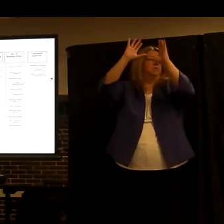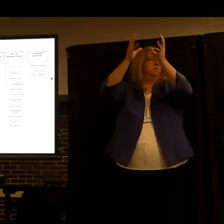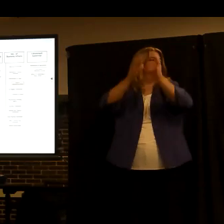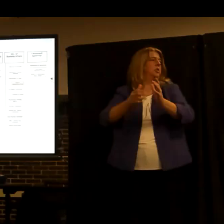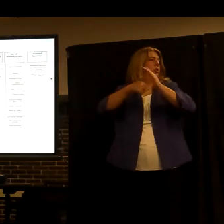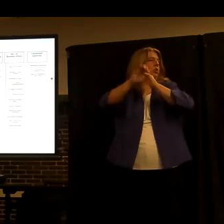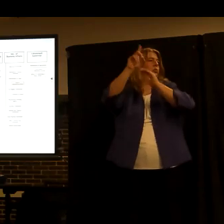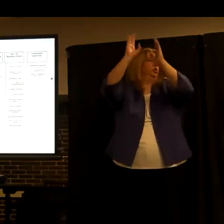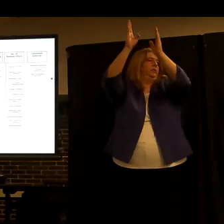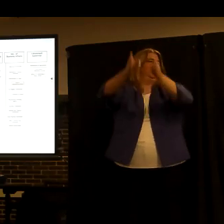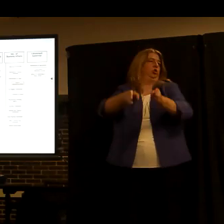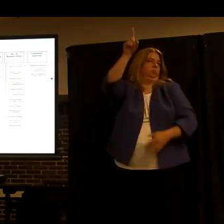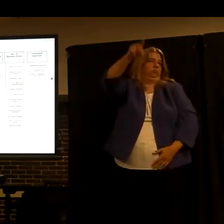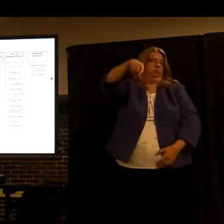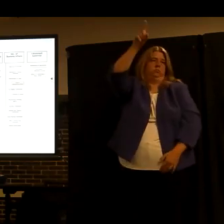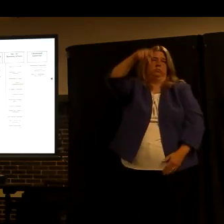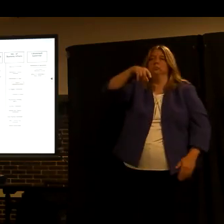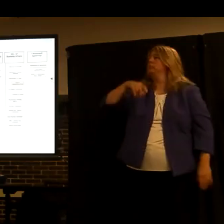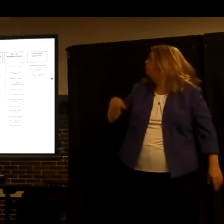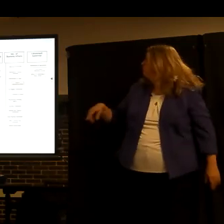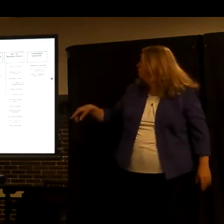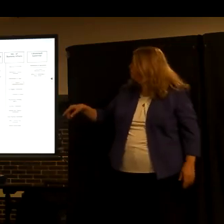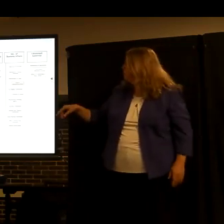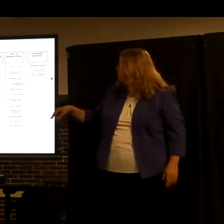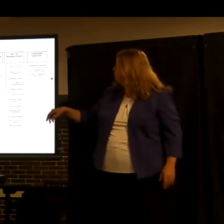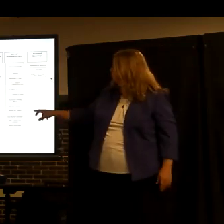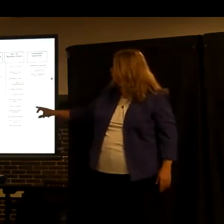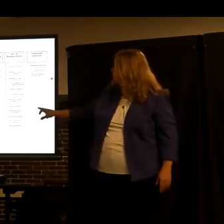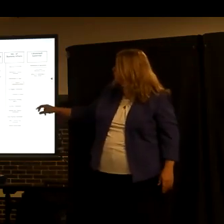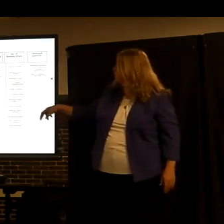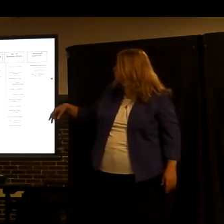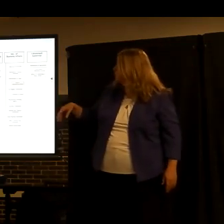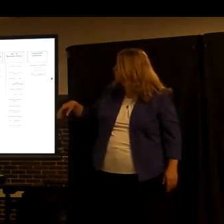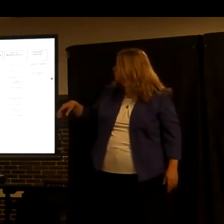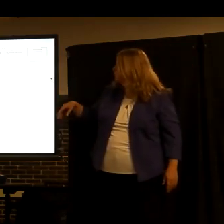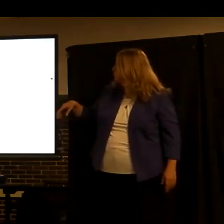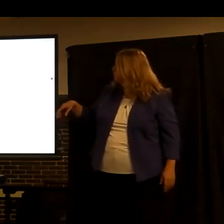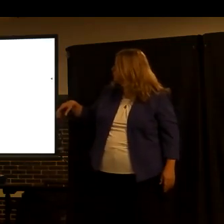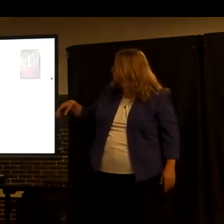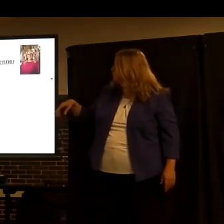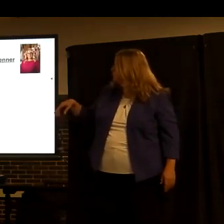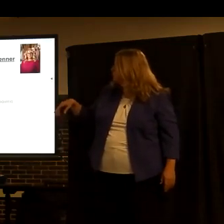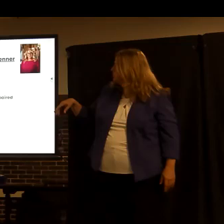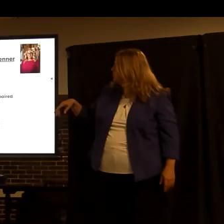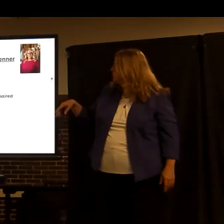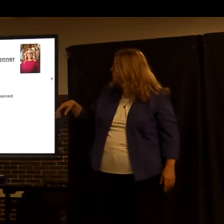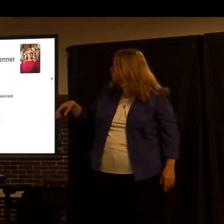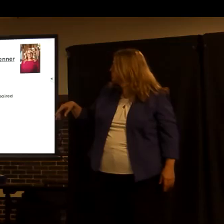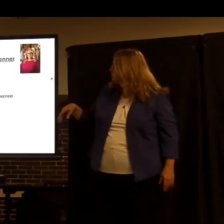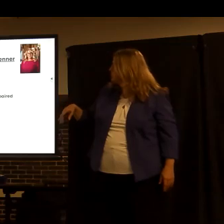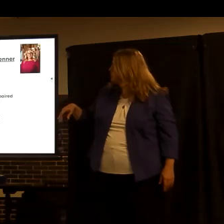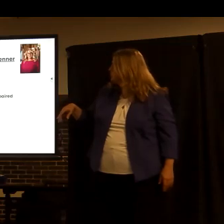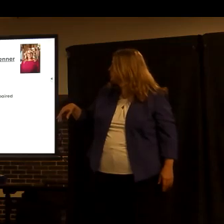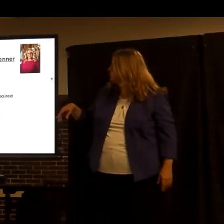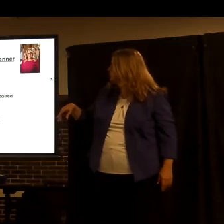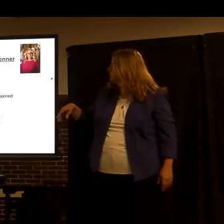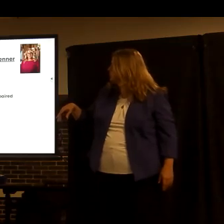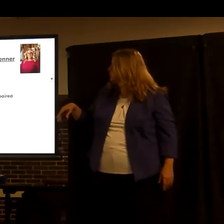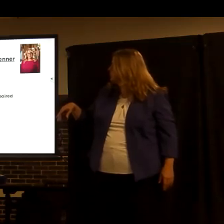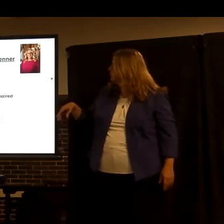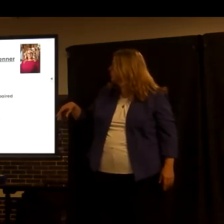the state boards are some of the agencies that are reporting to the education vertical.